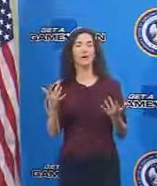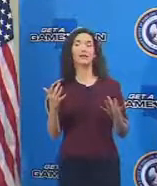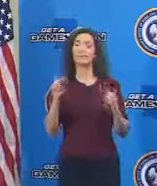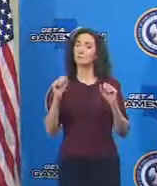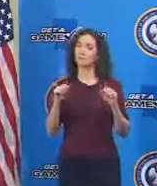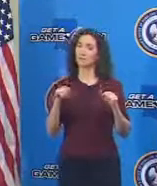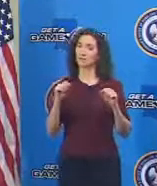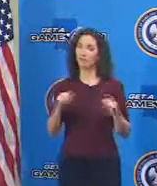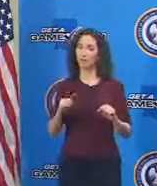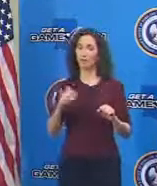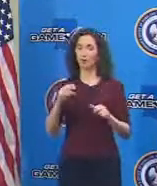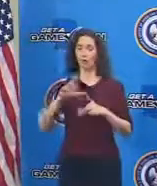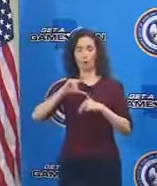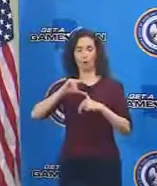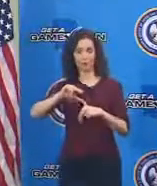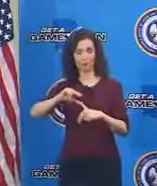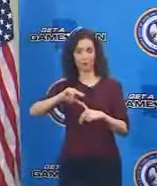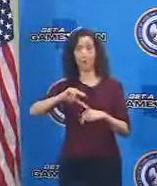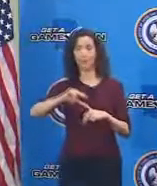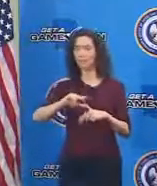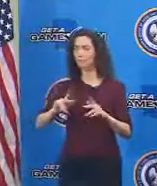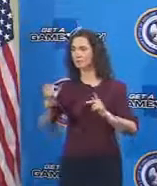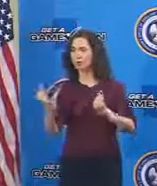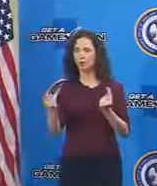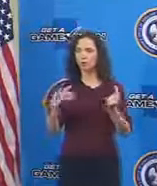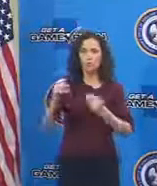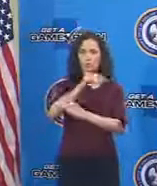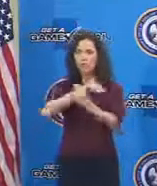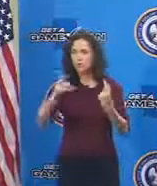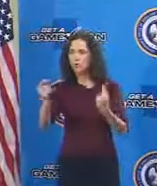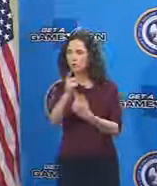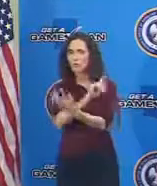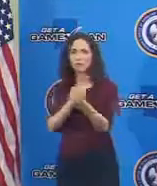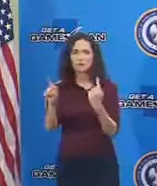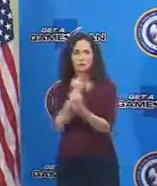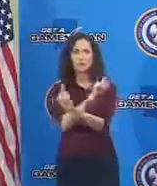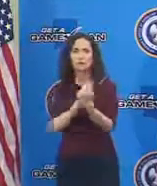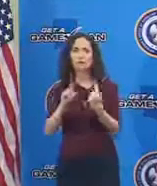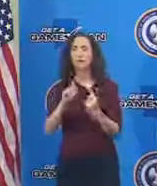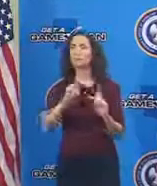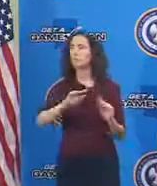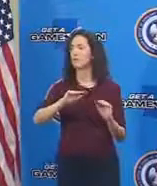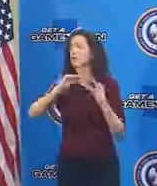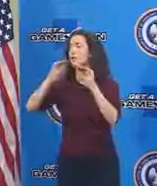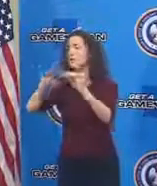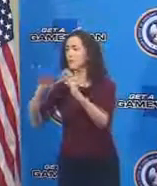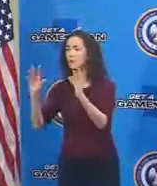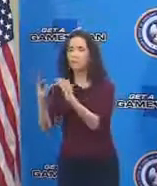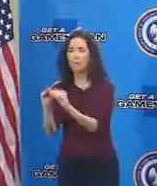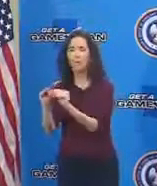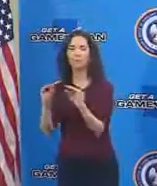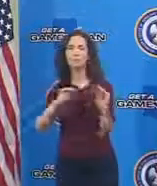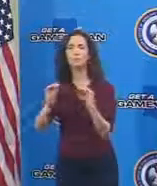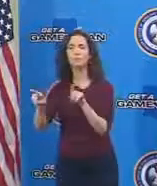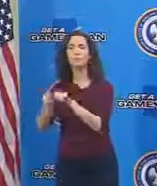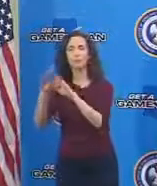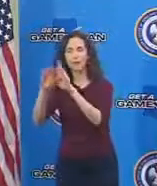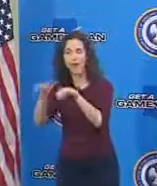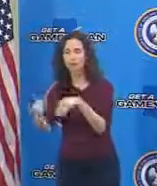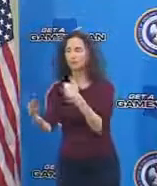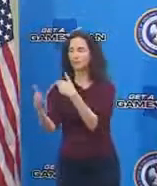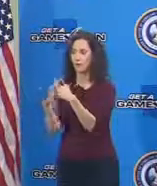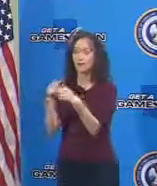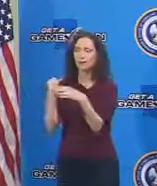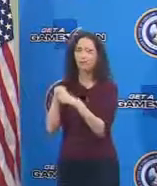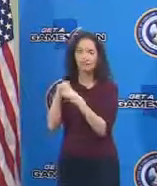response to Hurricane Ida, especially with various people moving in together and being in close proximity indoors